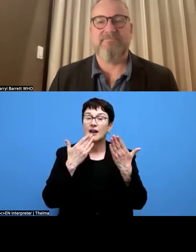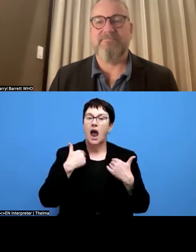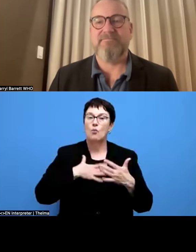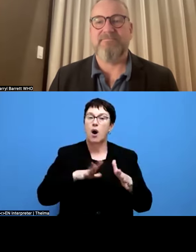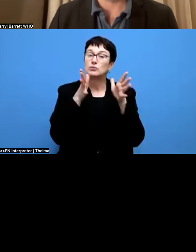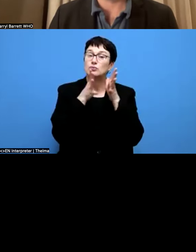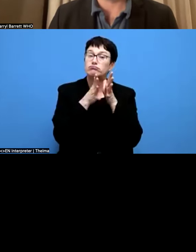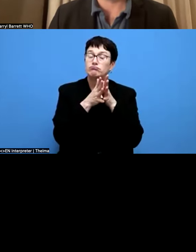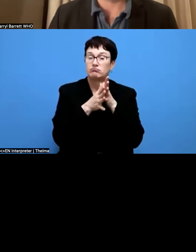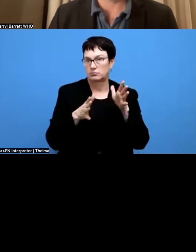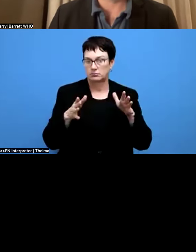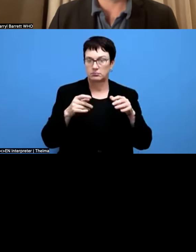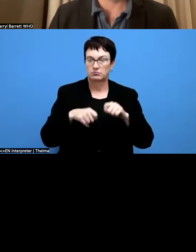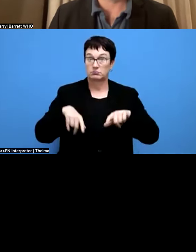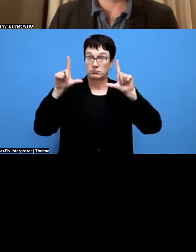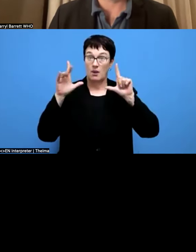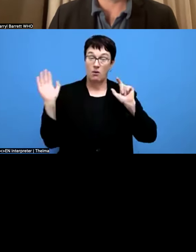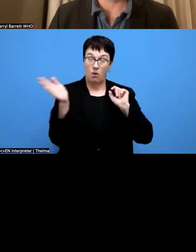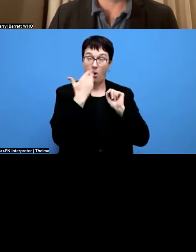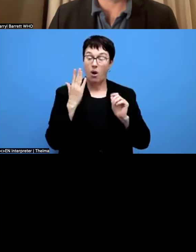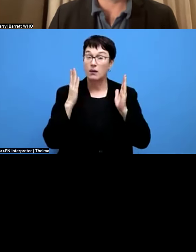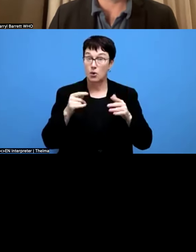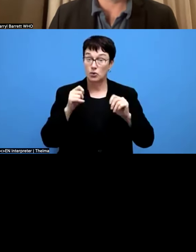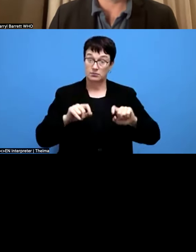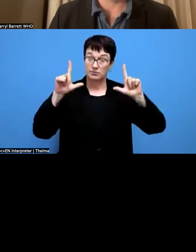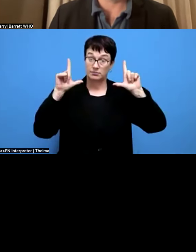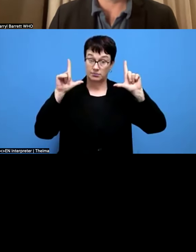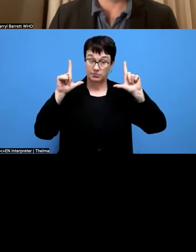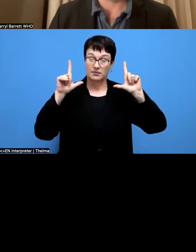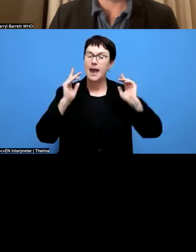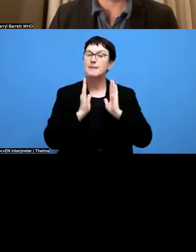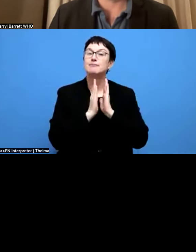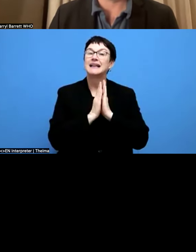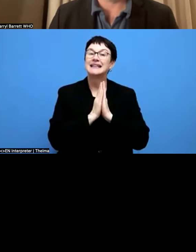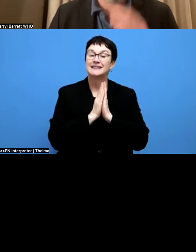could just request all panelists to please turn on their cameras.